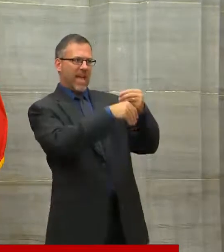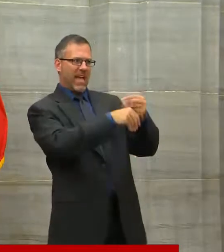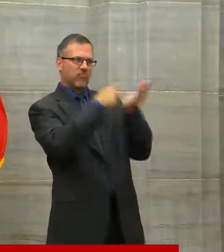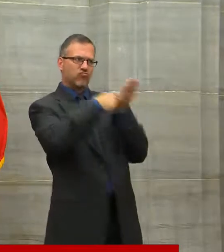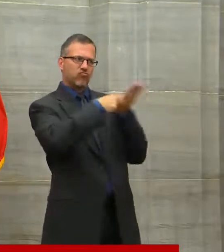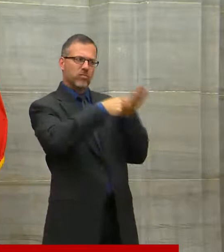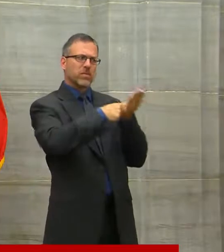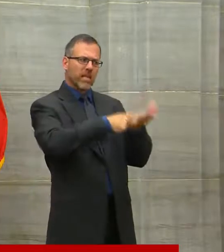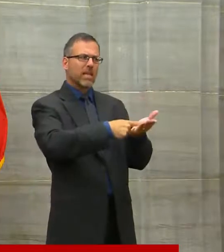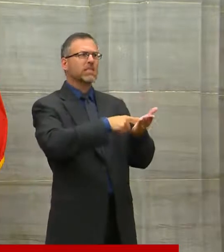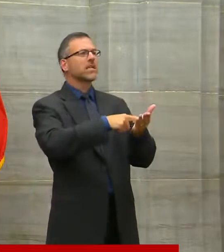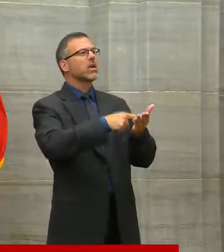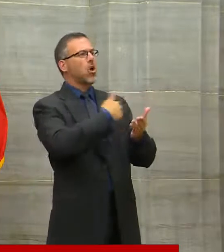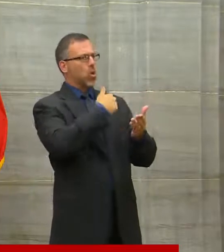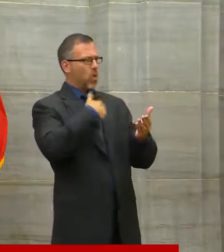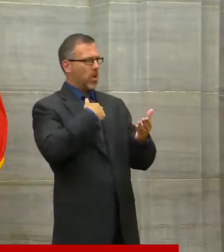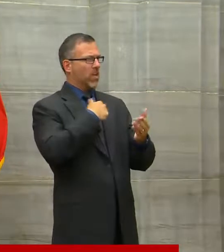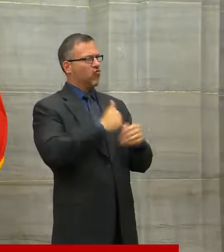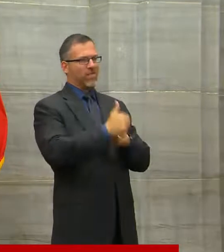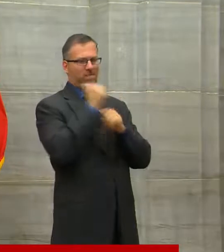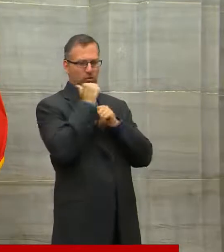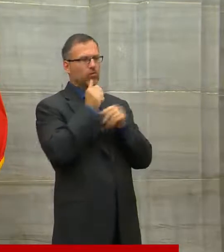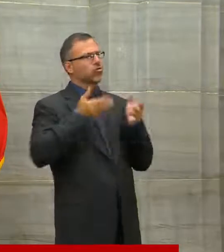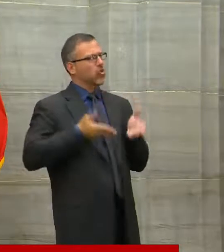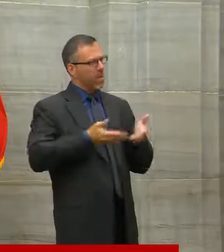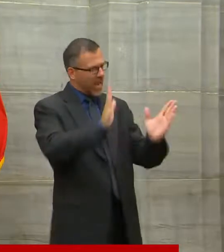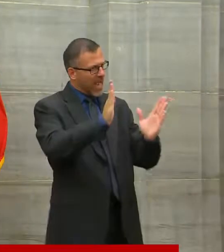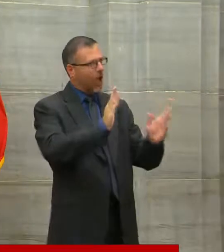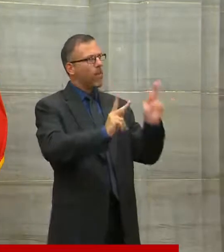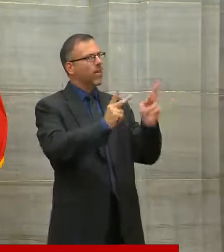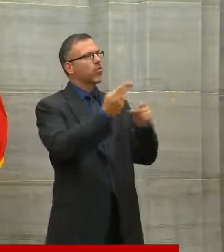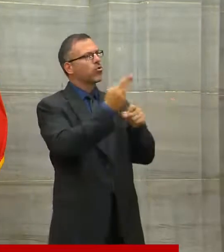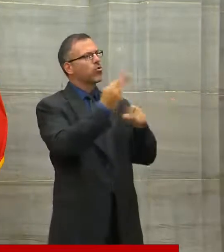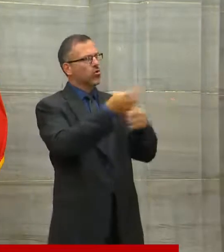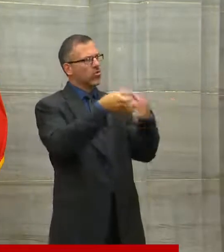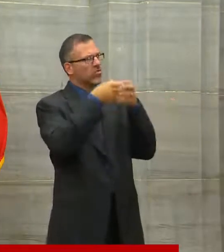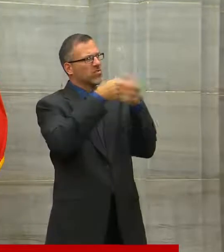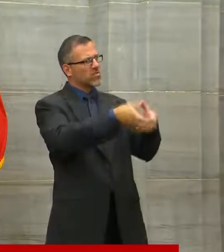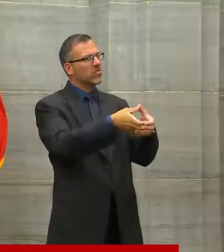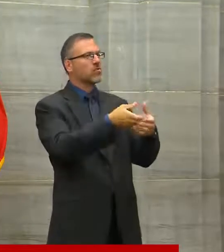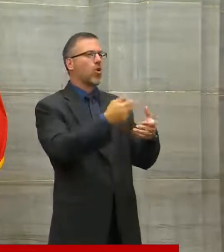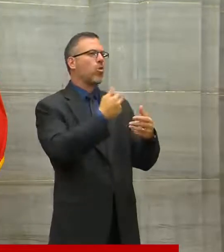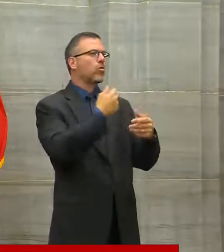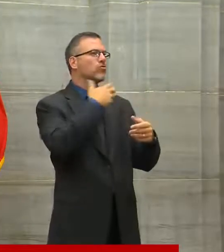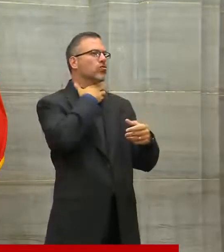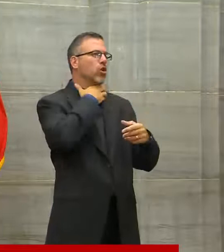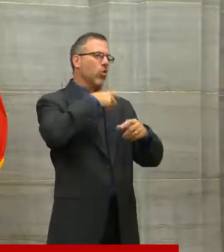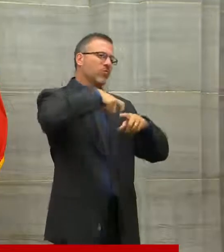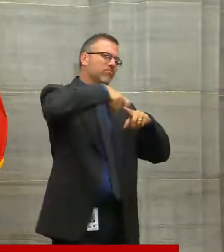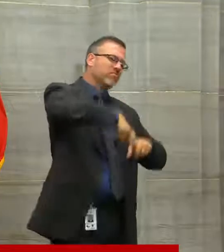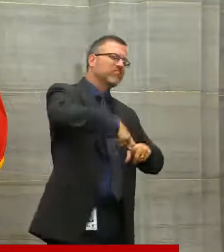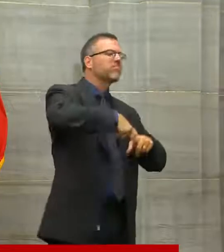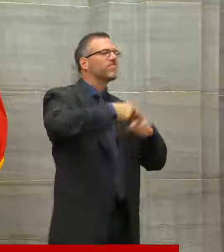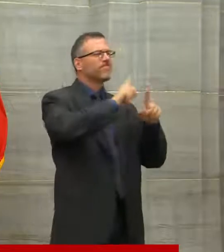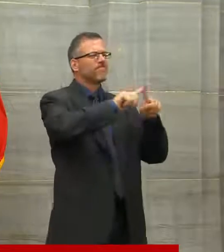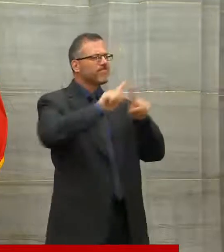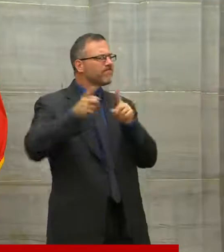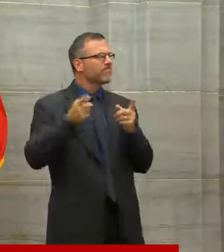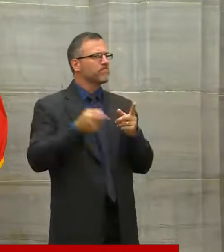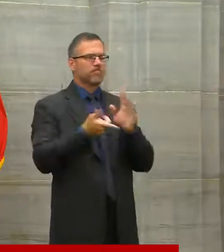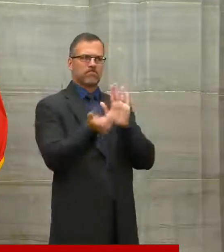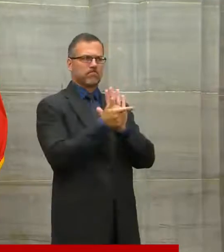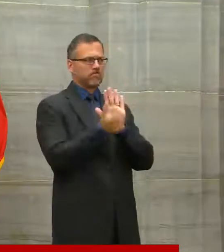which will clearly prohibit the use of chokeholds unless deadly force is authorized. It is important to note that the actions